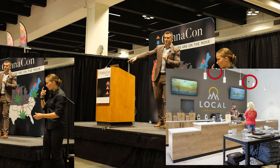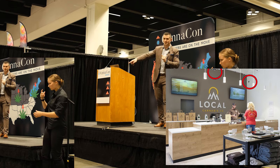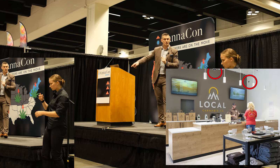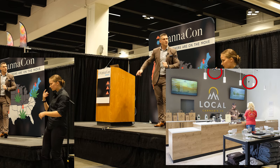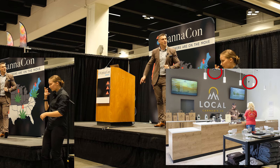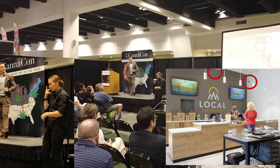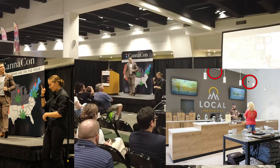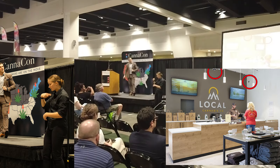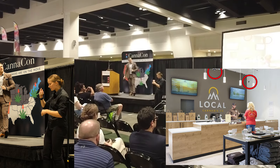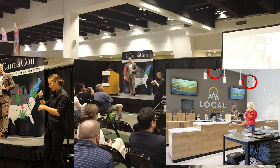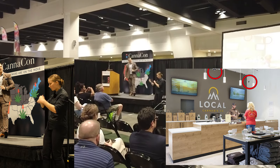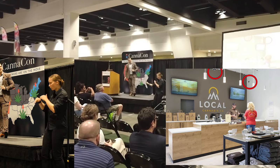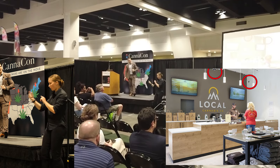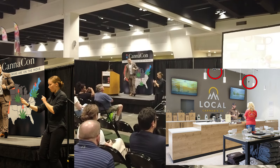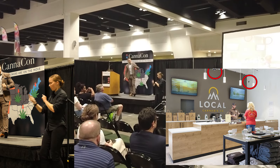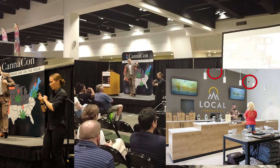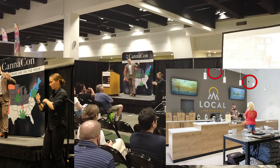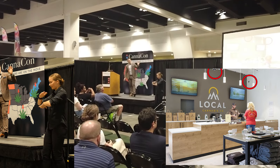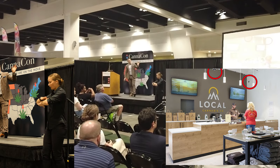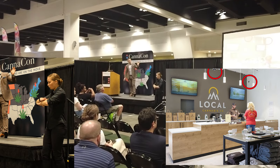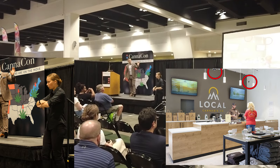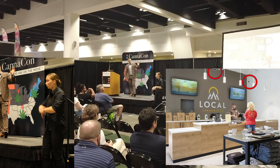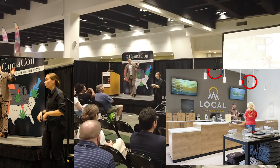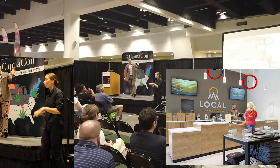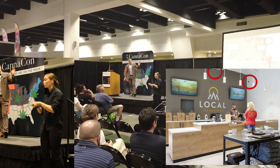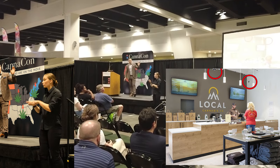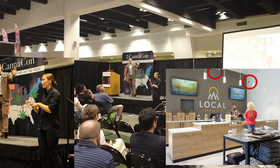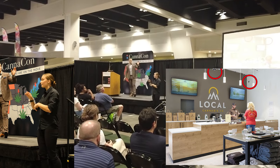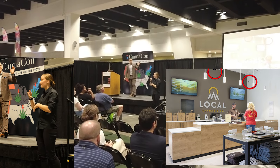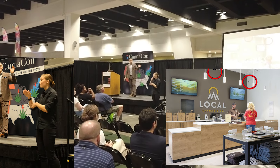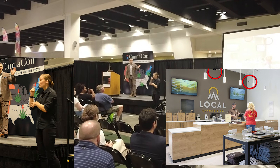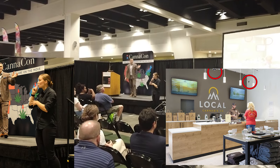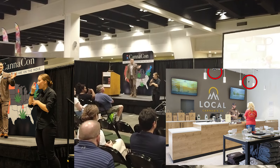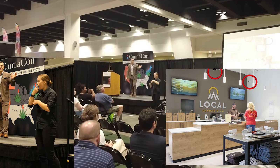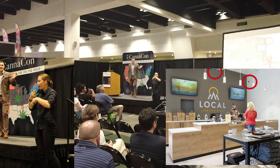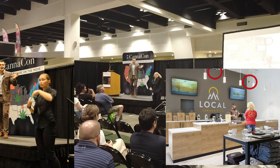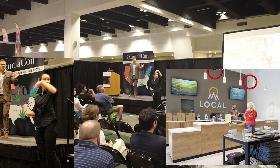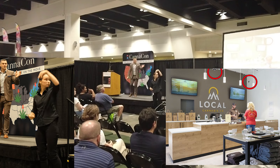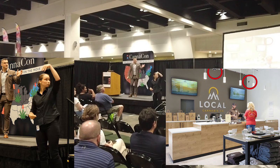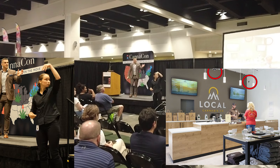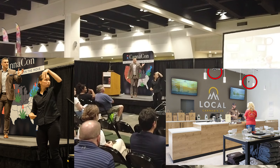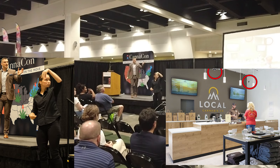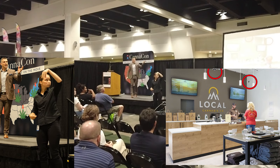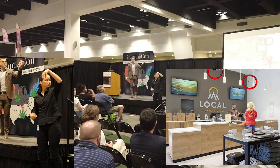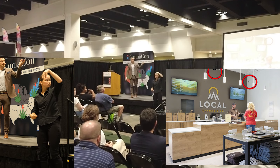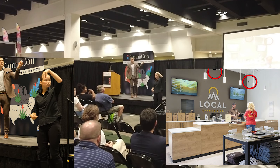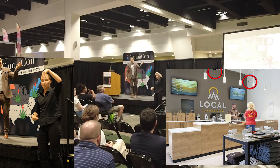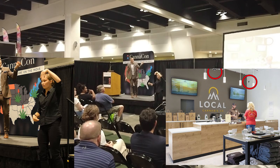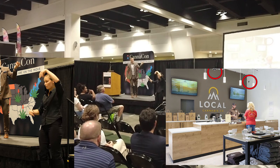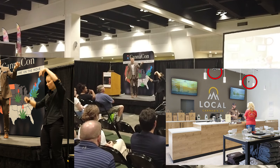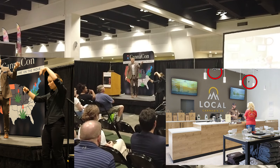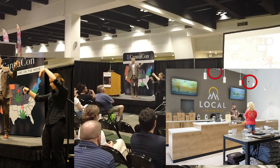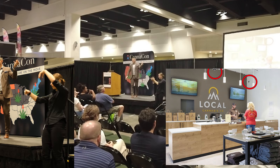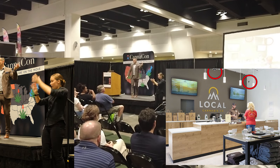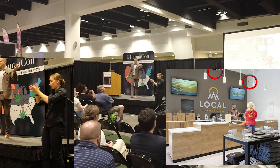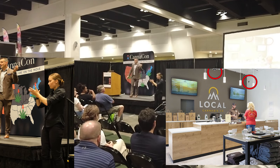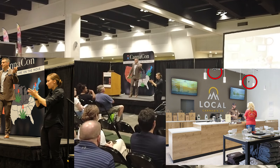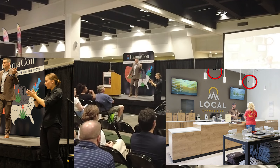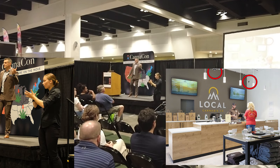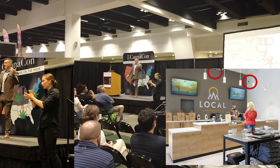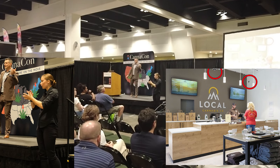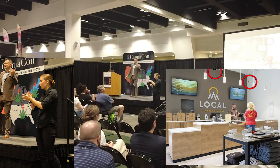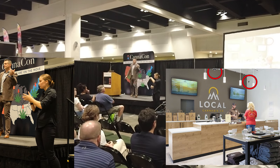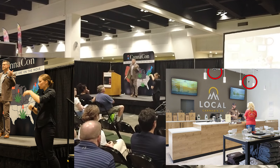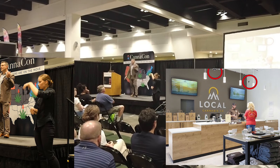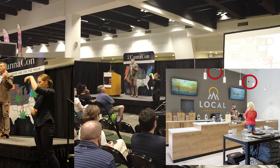till. Further to that, we've got a fisheye dome pendant style camera in the center of the room, looking over top of